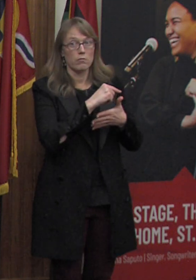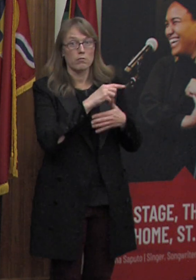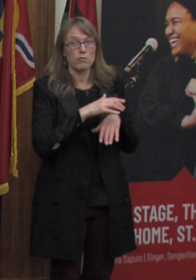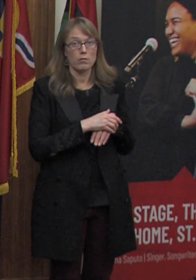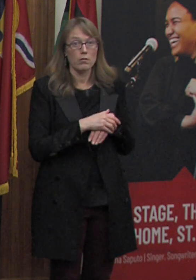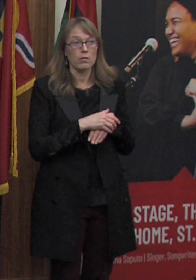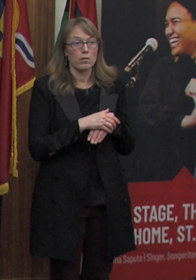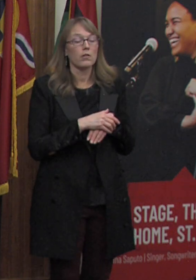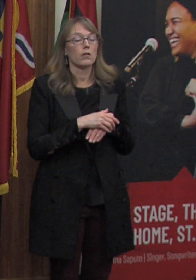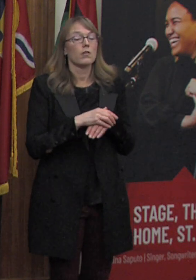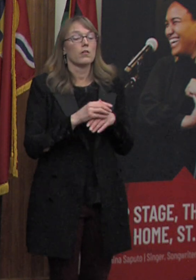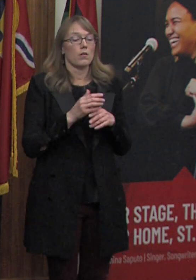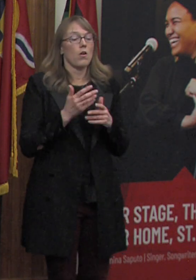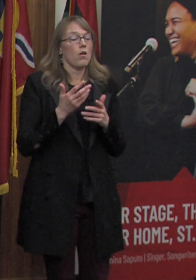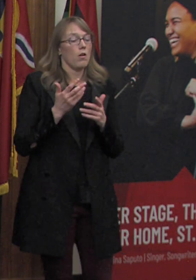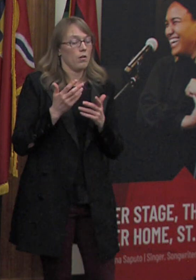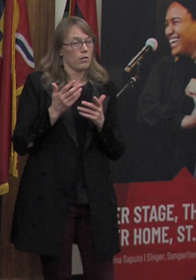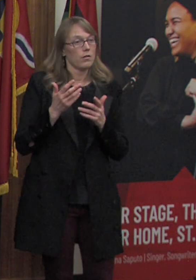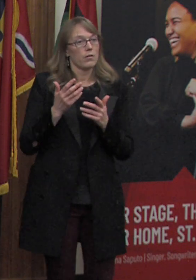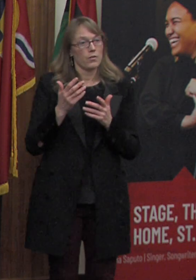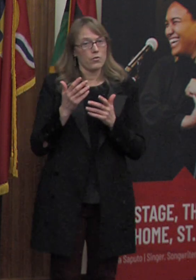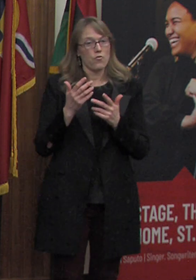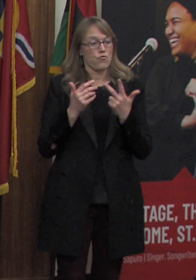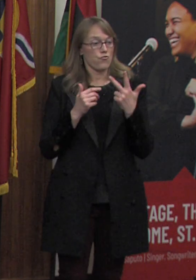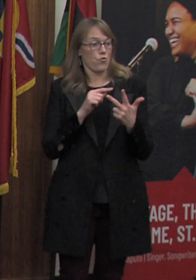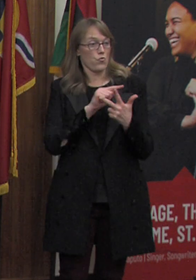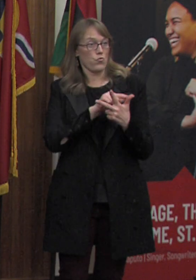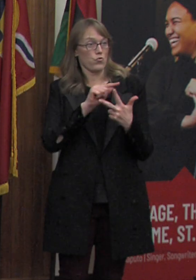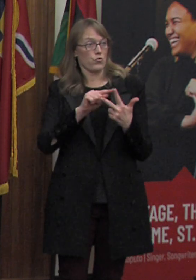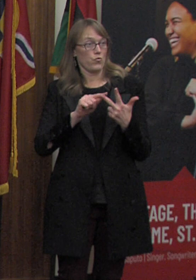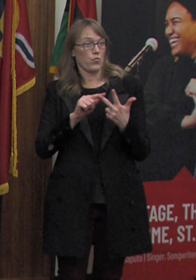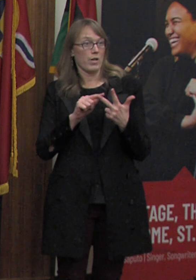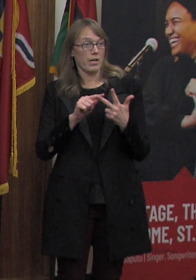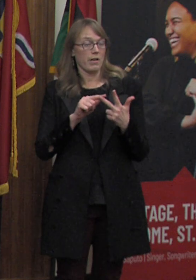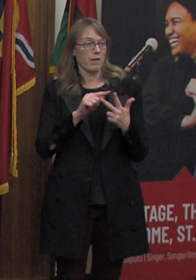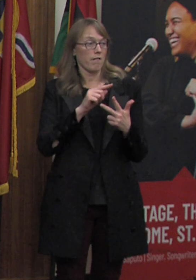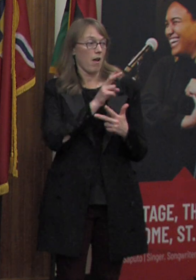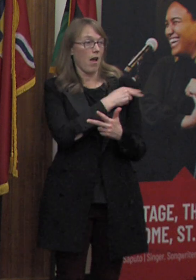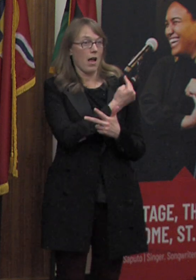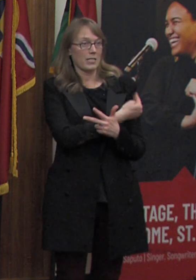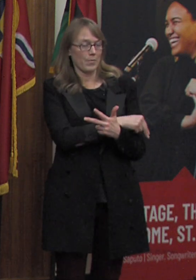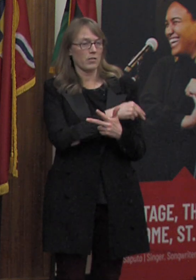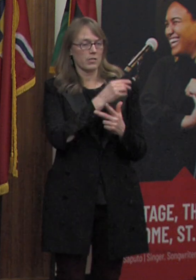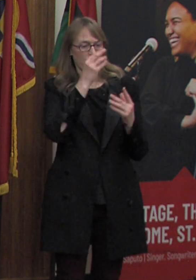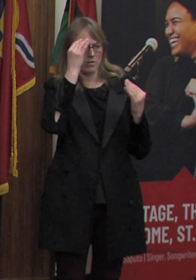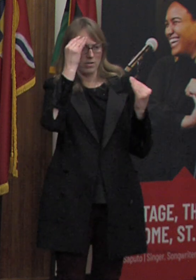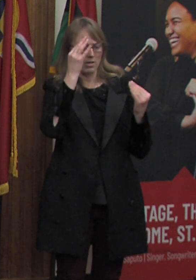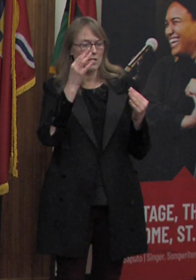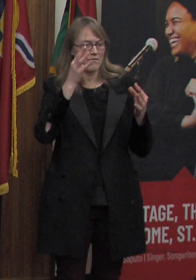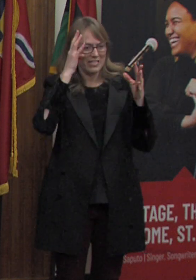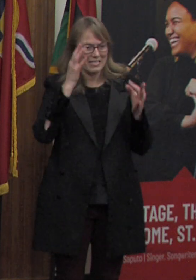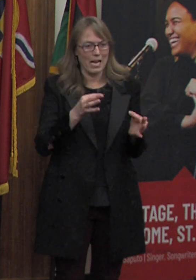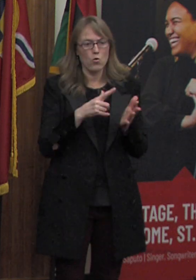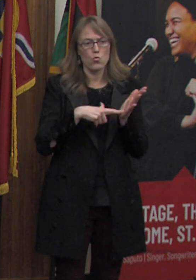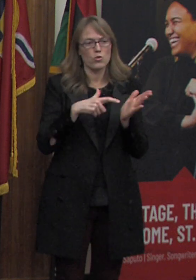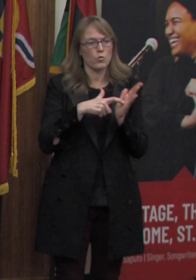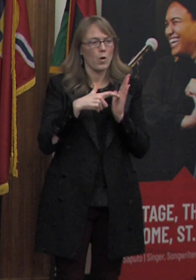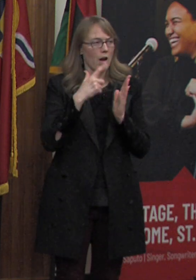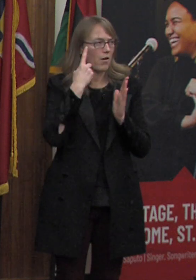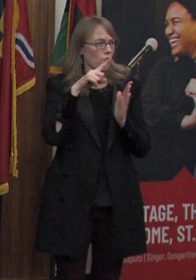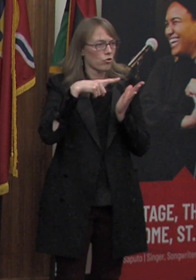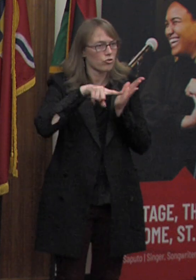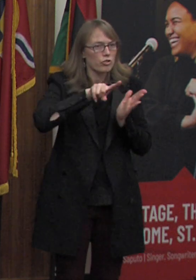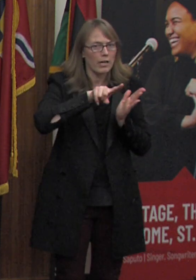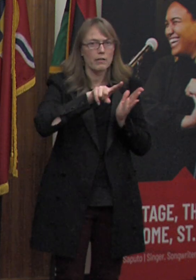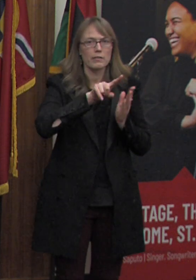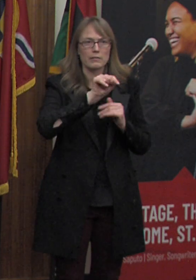being developed and has been developed by the three hospitals for the private testing. So all of this, you know how rapidly this